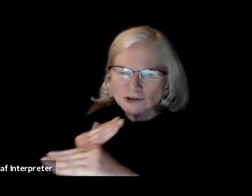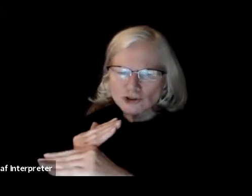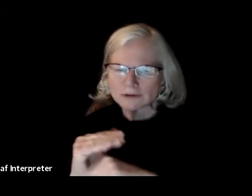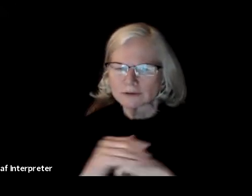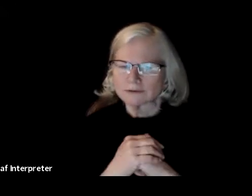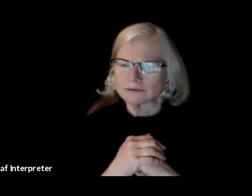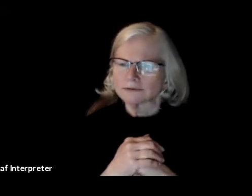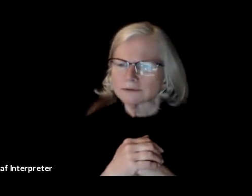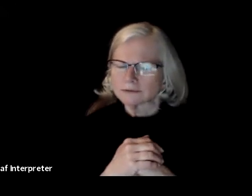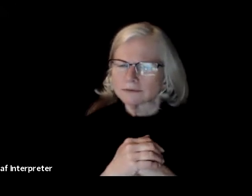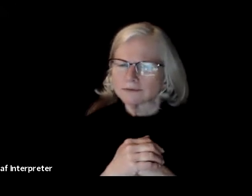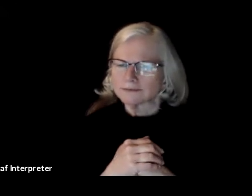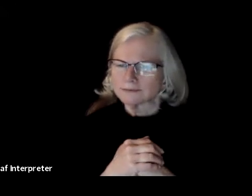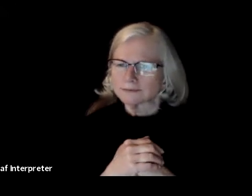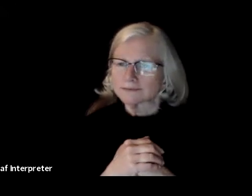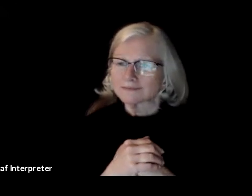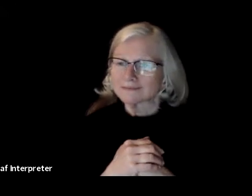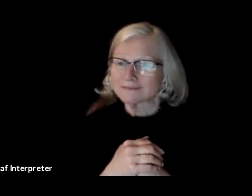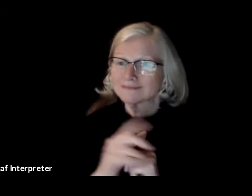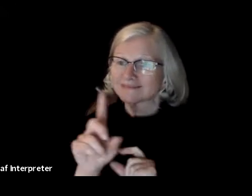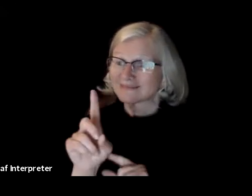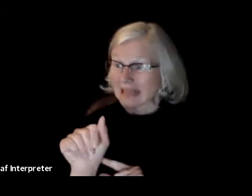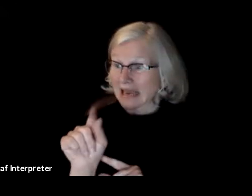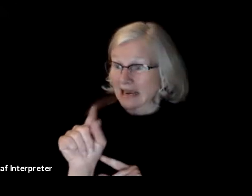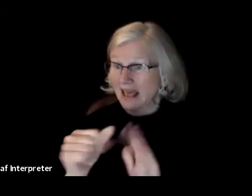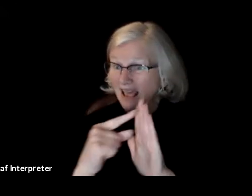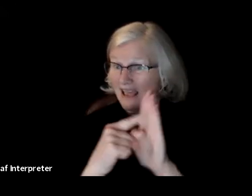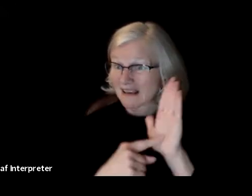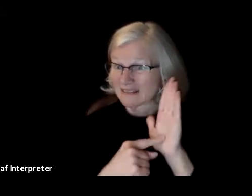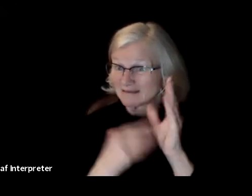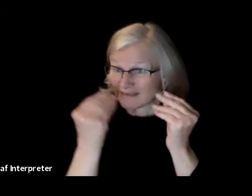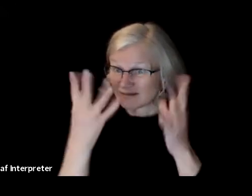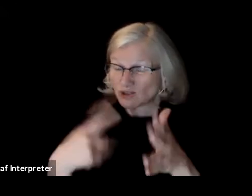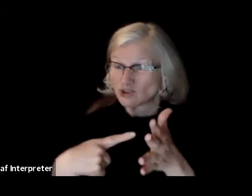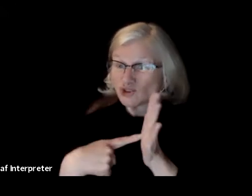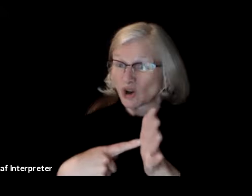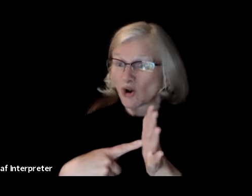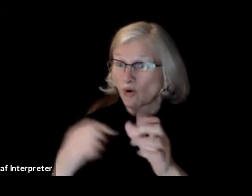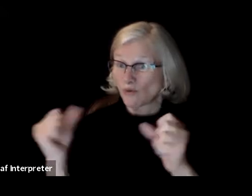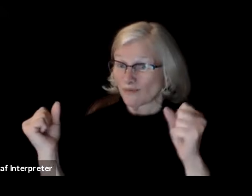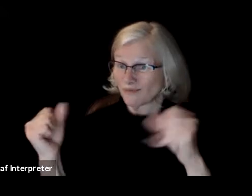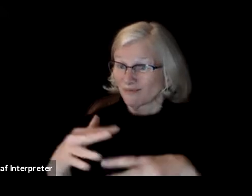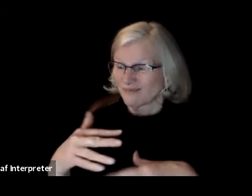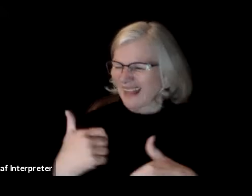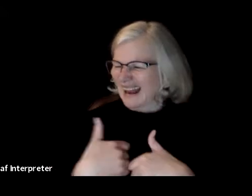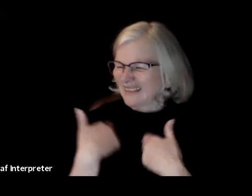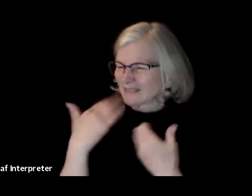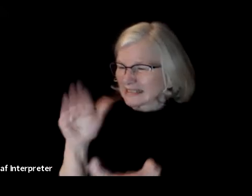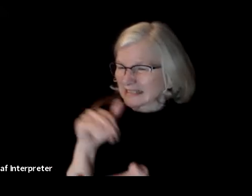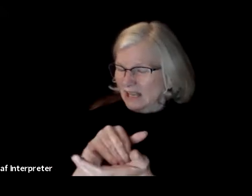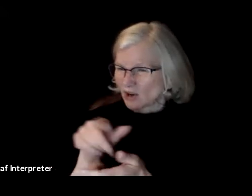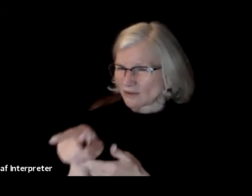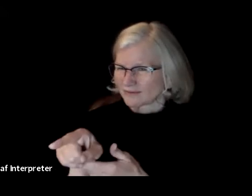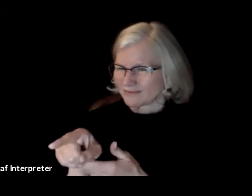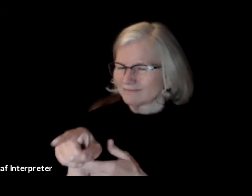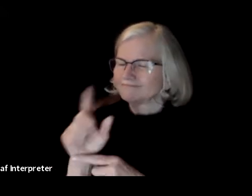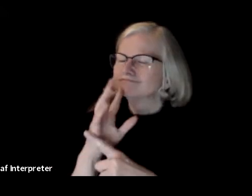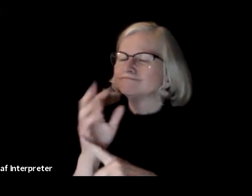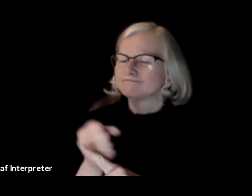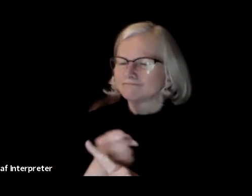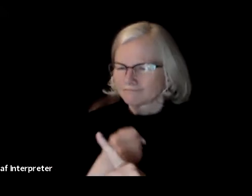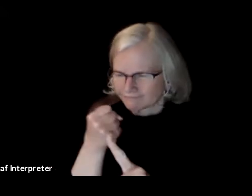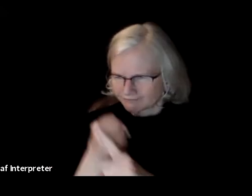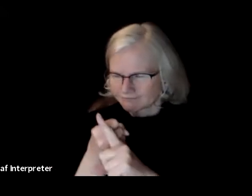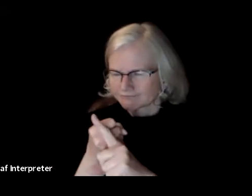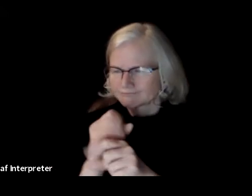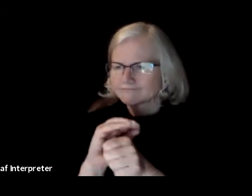Data supports congregate care facilities that experience outbreaks happen in communities with a high prevalence of COVID-19. In recent months,